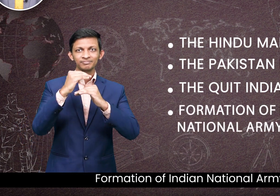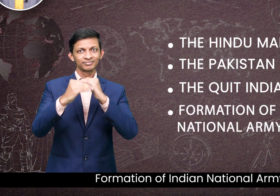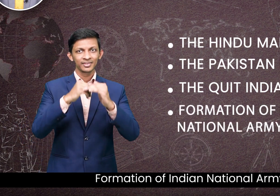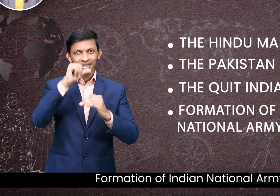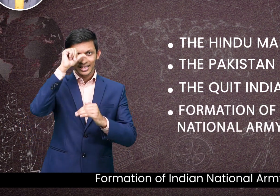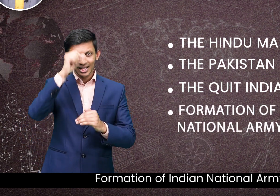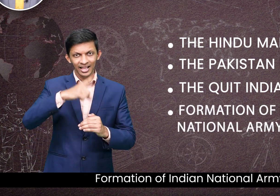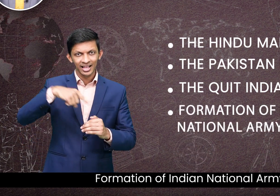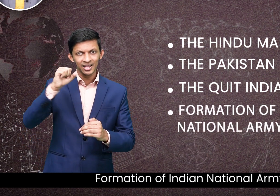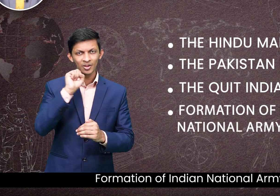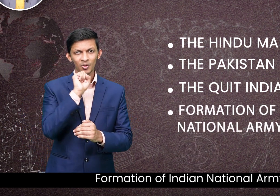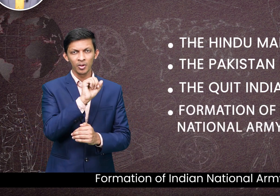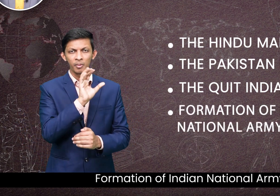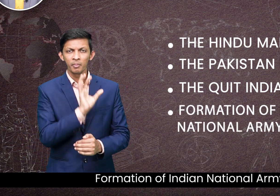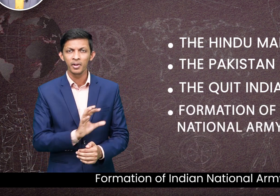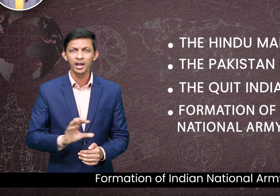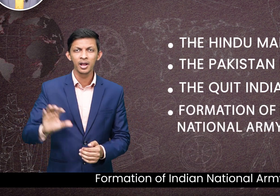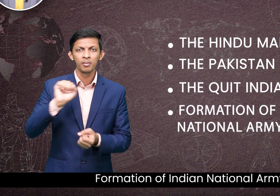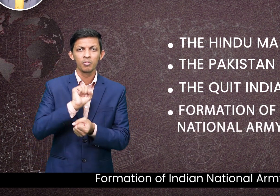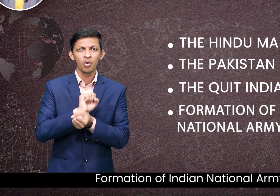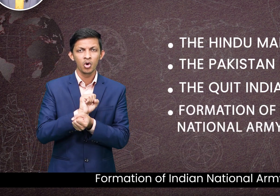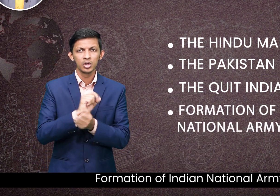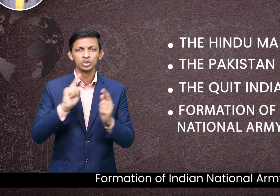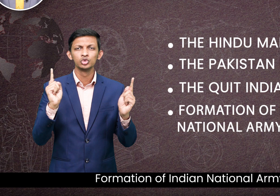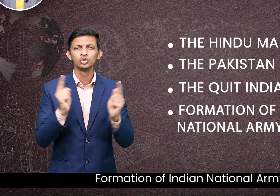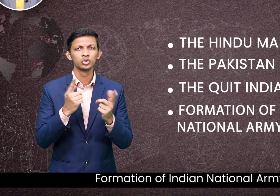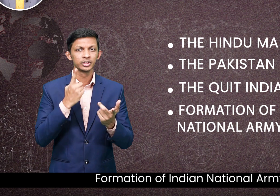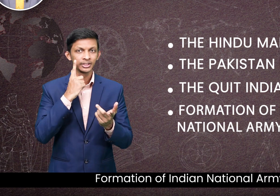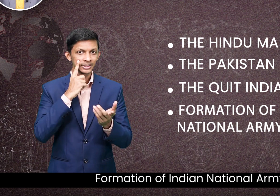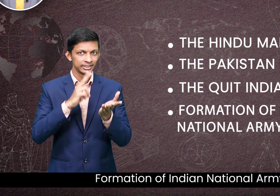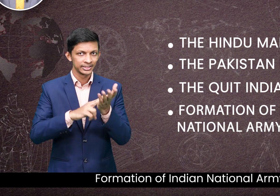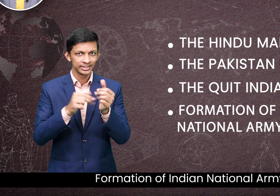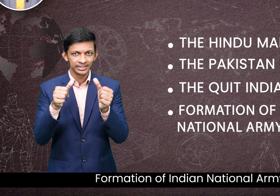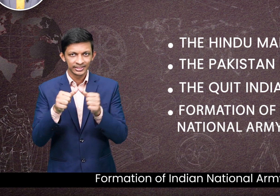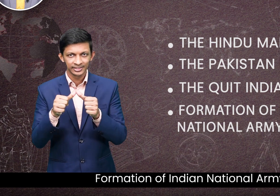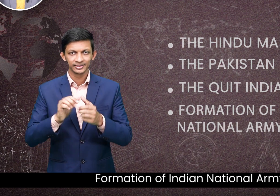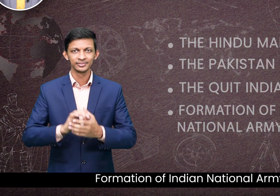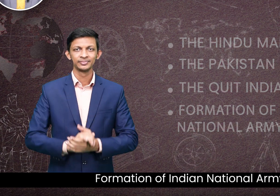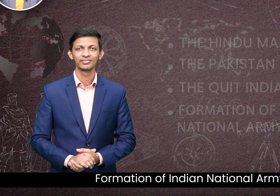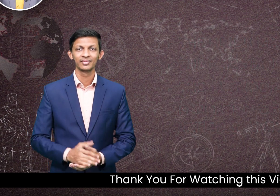Formation Indian National Army, INA.